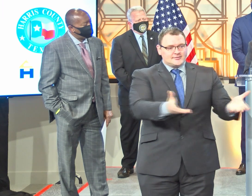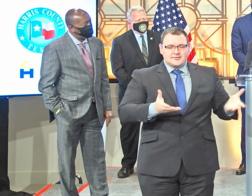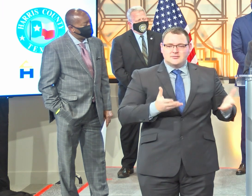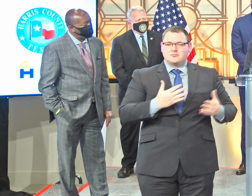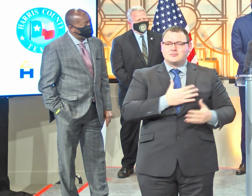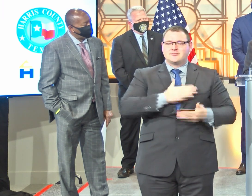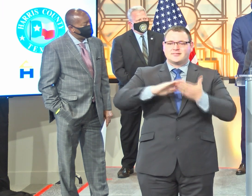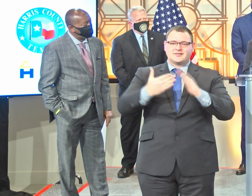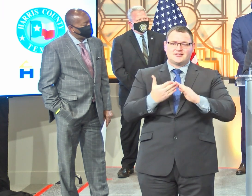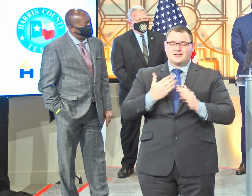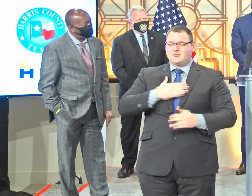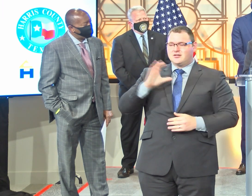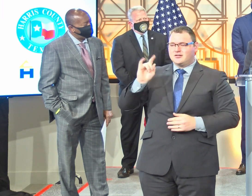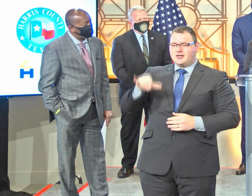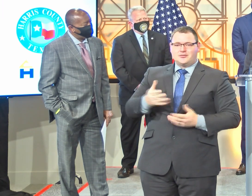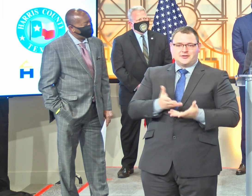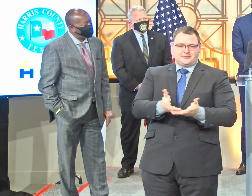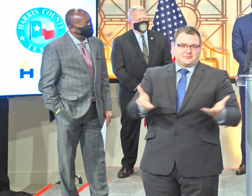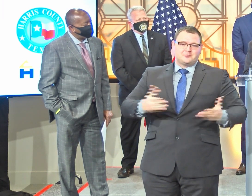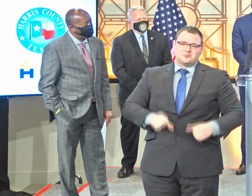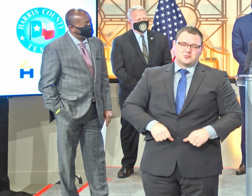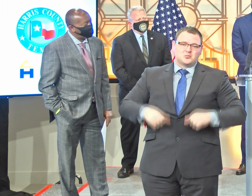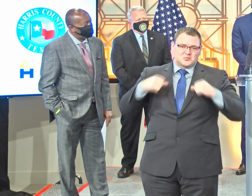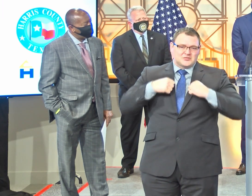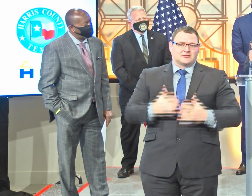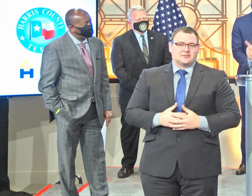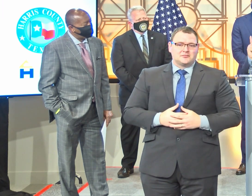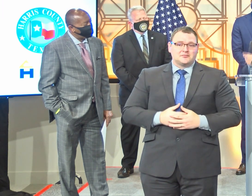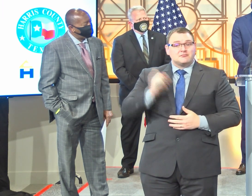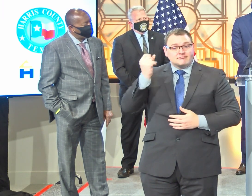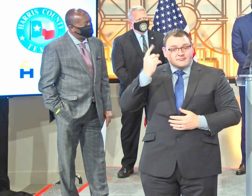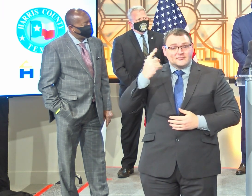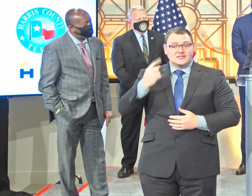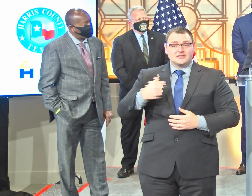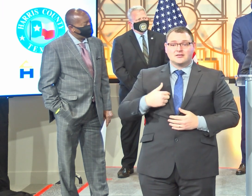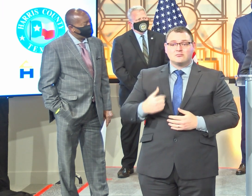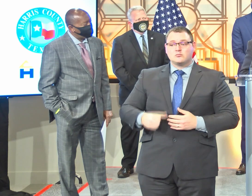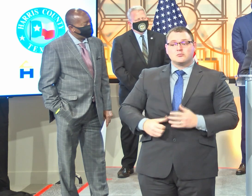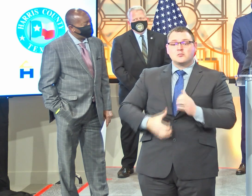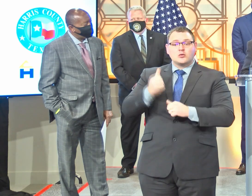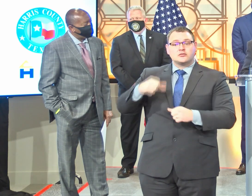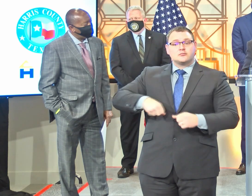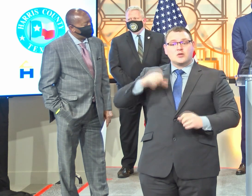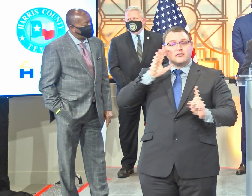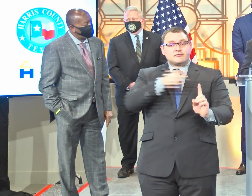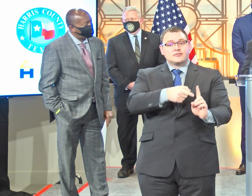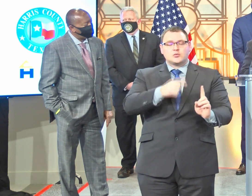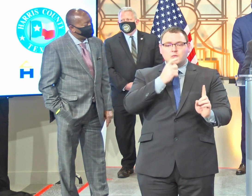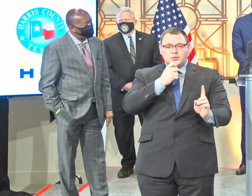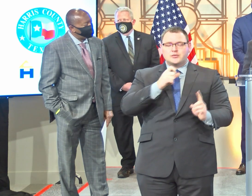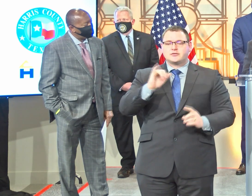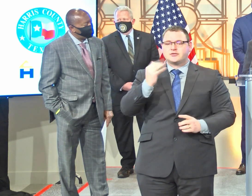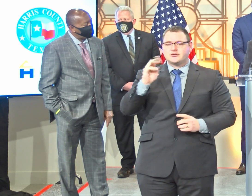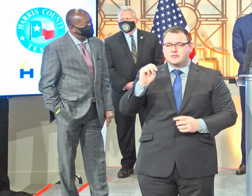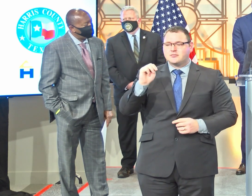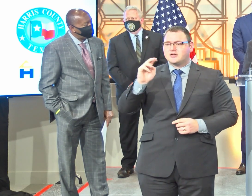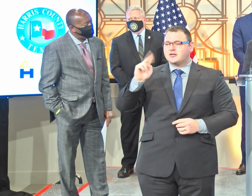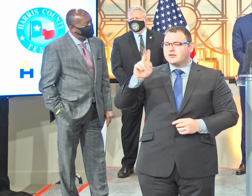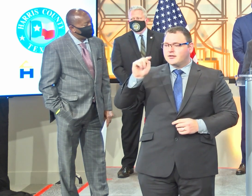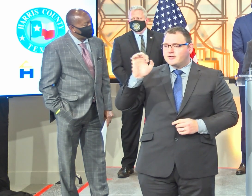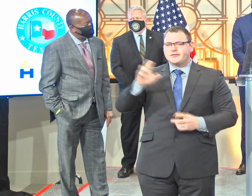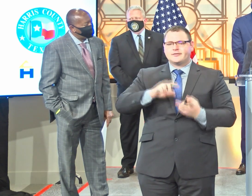$17,000 will be the cost for those persons that we will be able to help over 2 years per person. 5,000